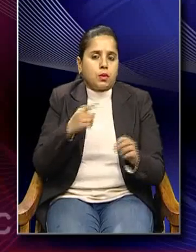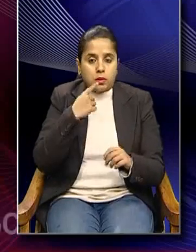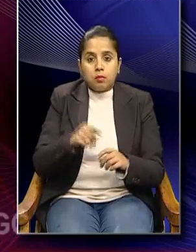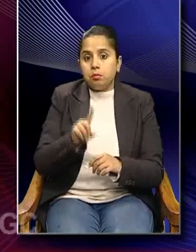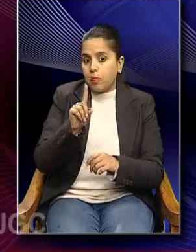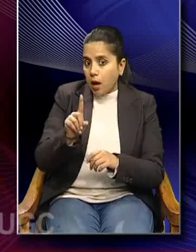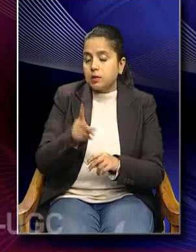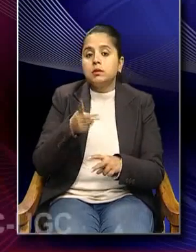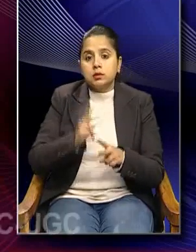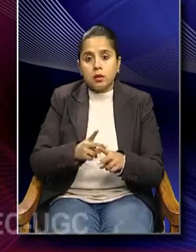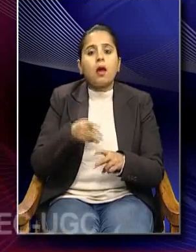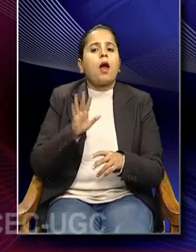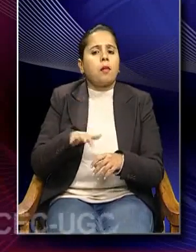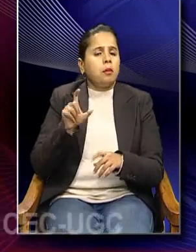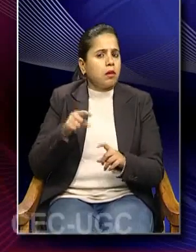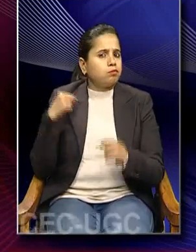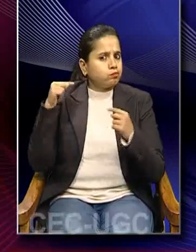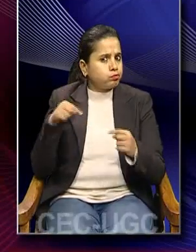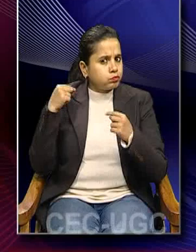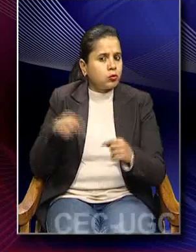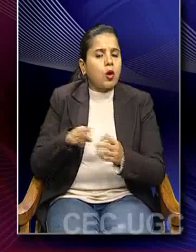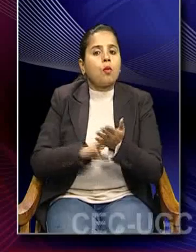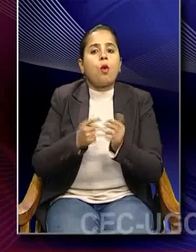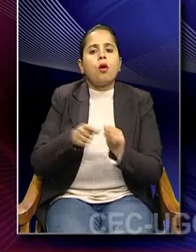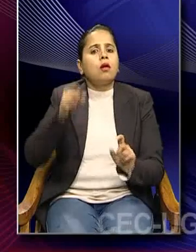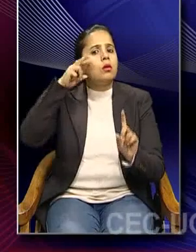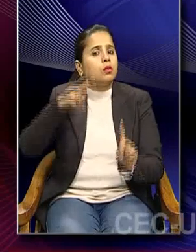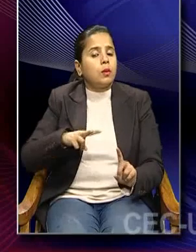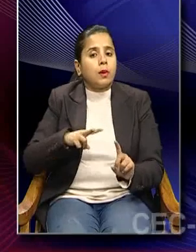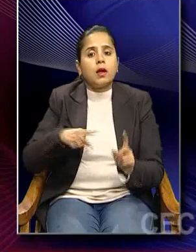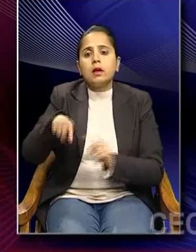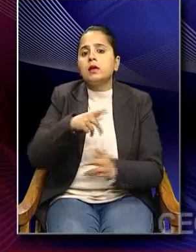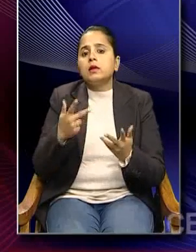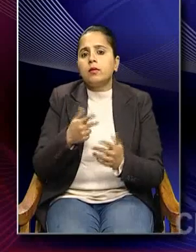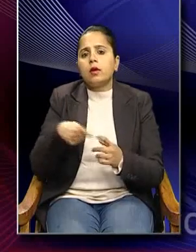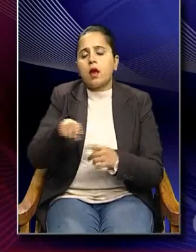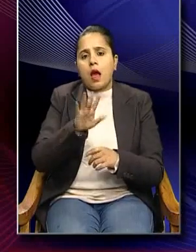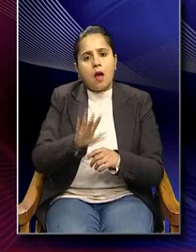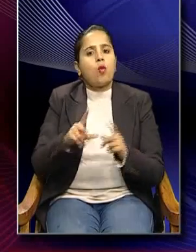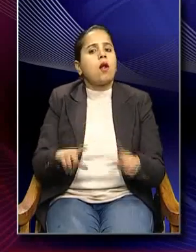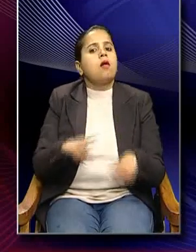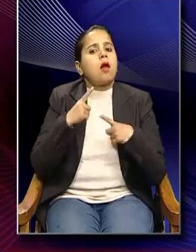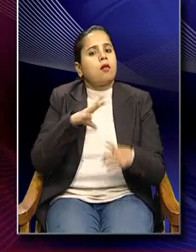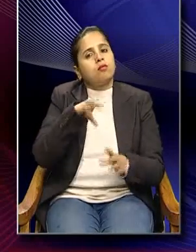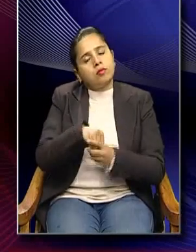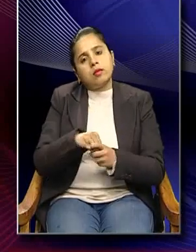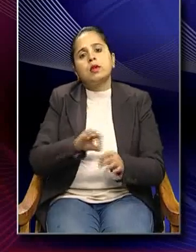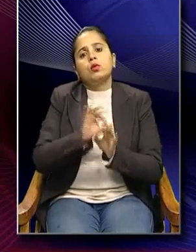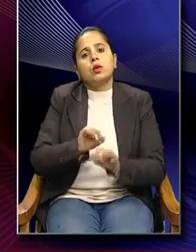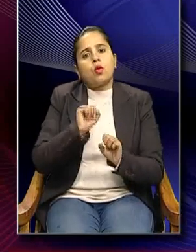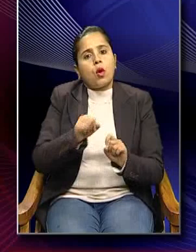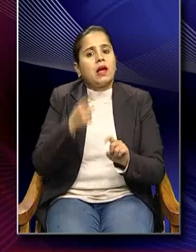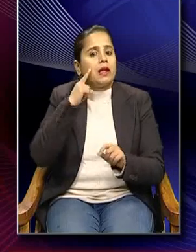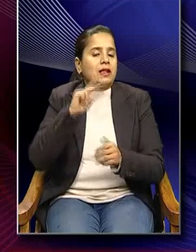Yet it is argued from the moral perspective that the life itself has an